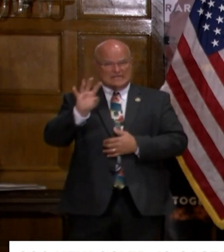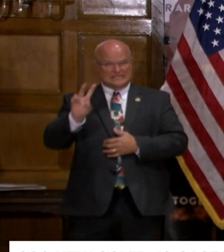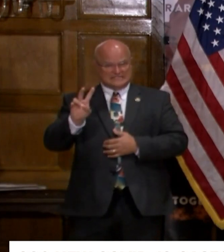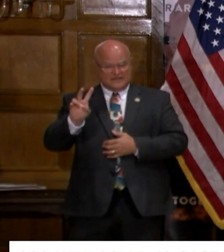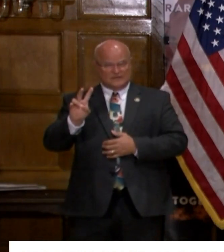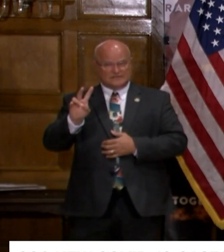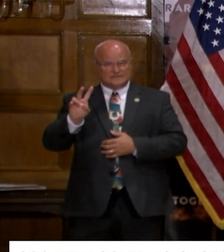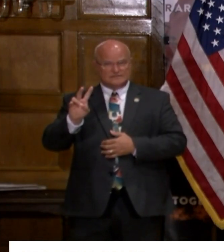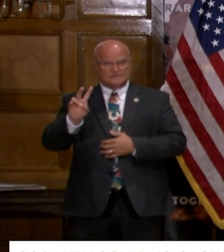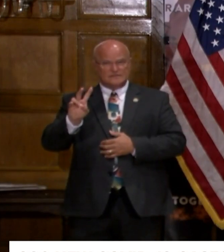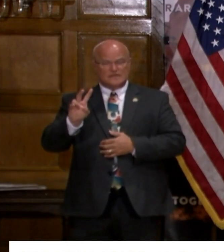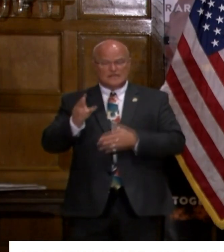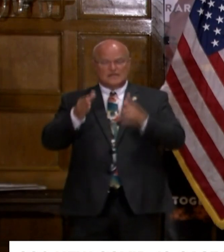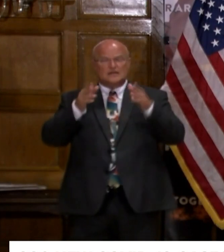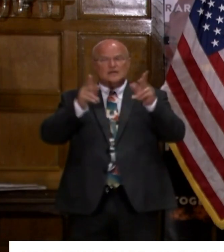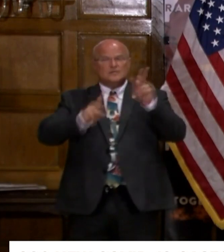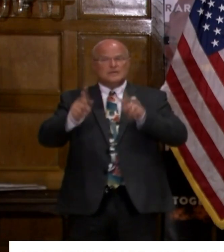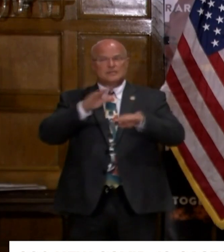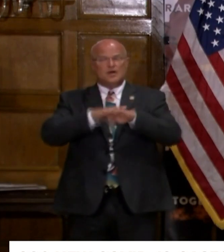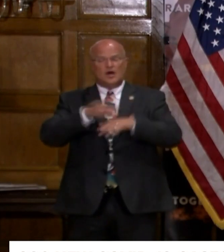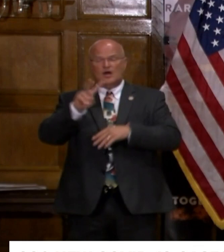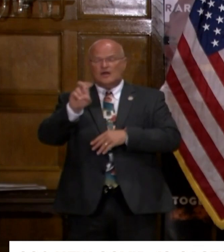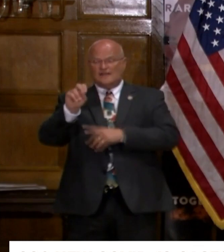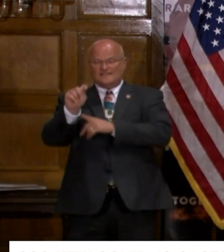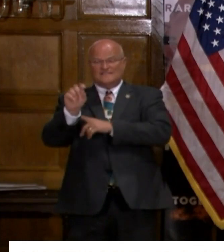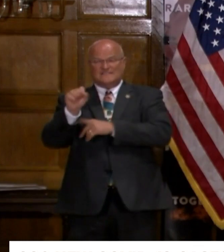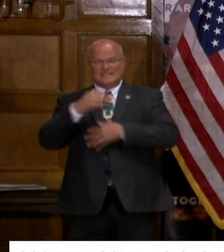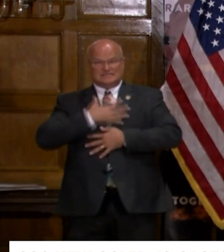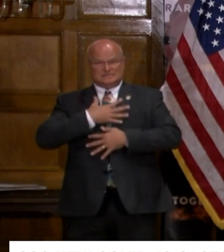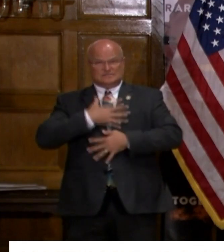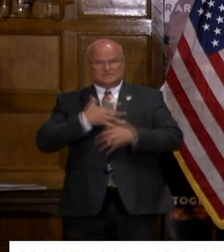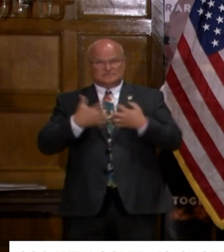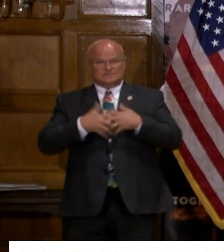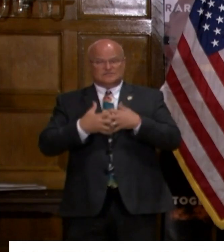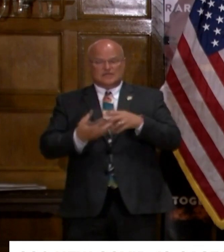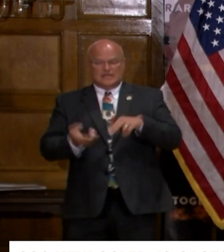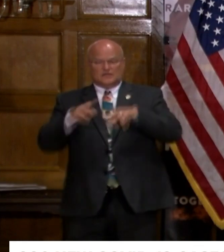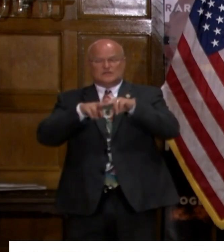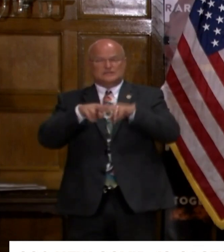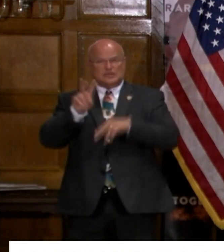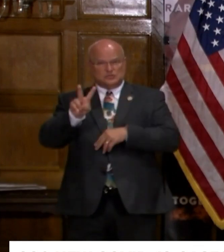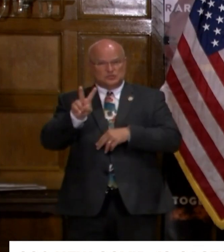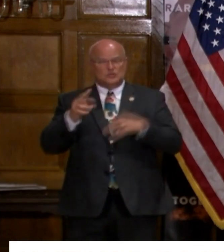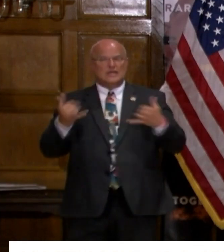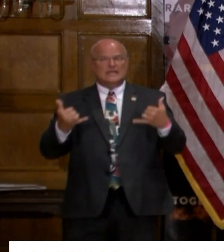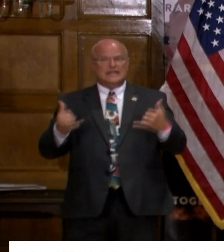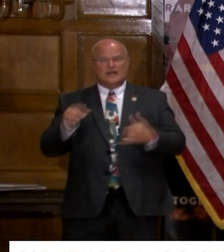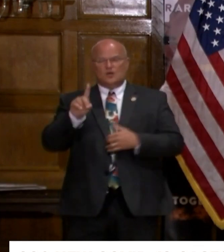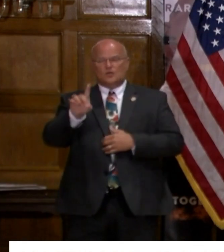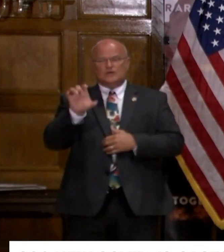497. Our individuals on ventilators has increased by 2 persons and is now